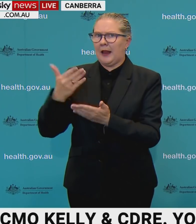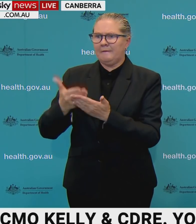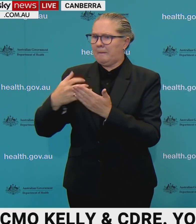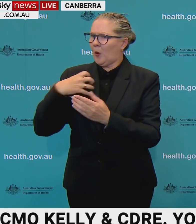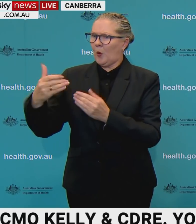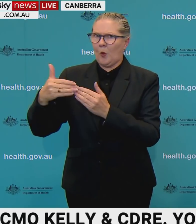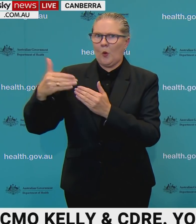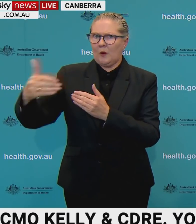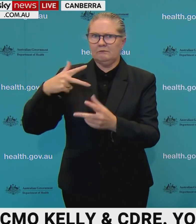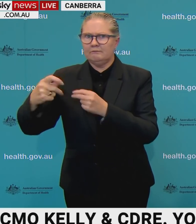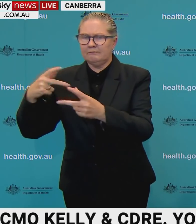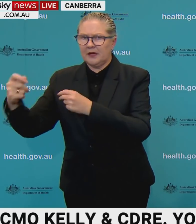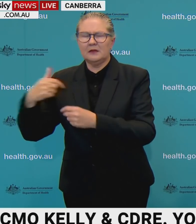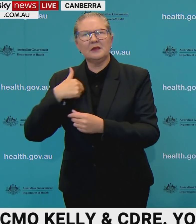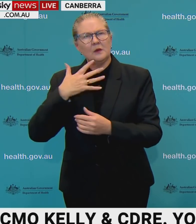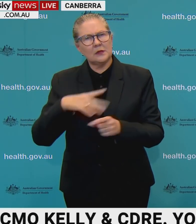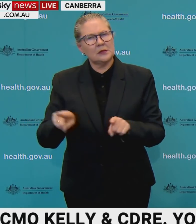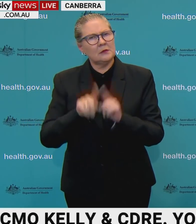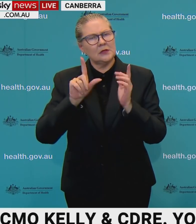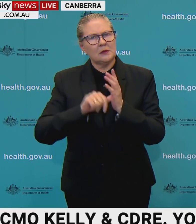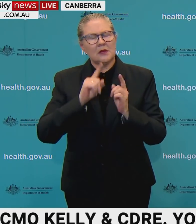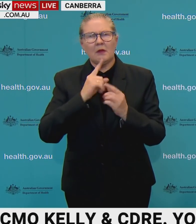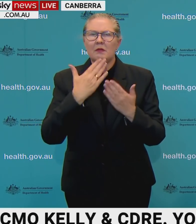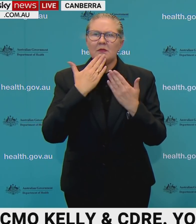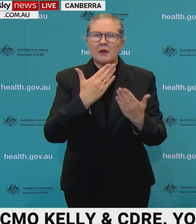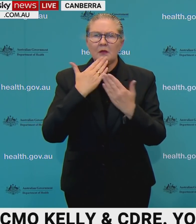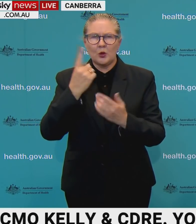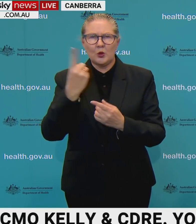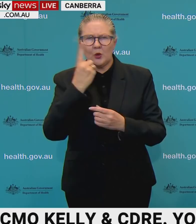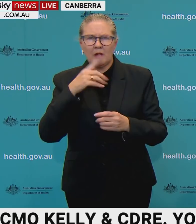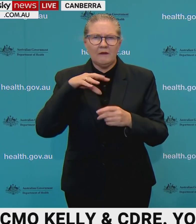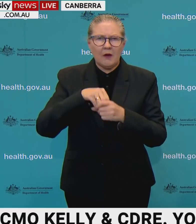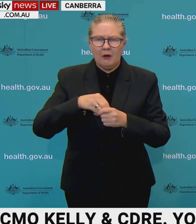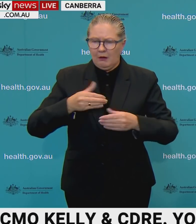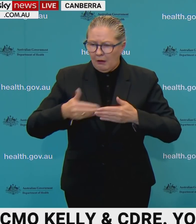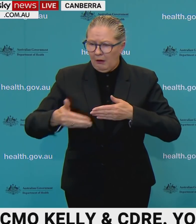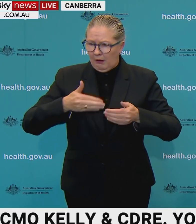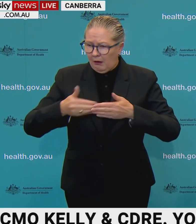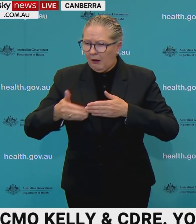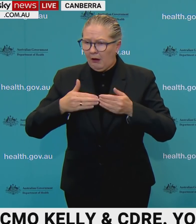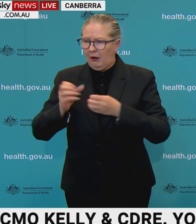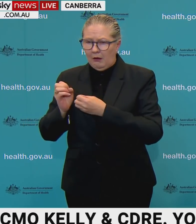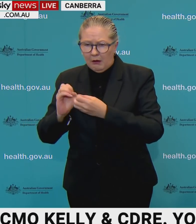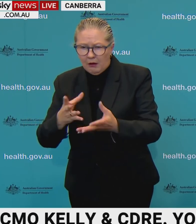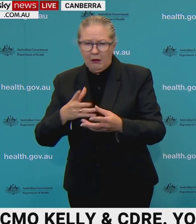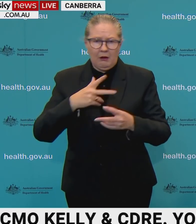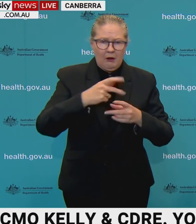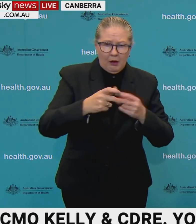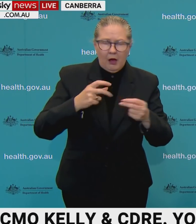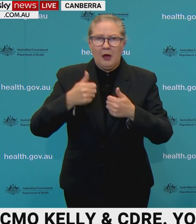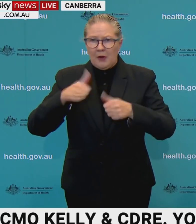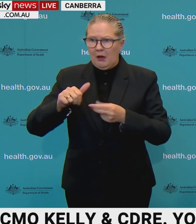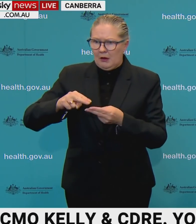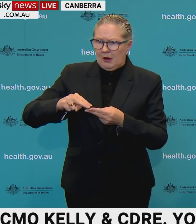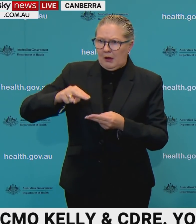to also recognise and thank those across the supply chain who have made that milestone possible and continue to surge as we